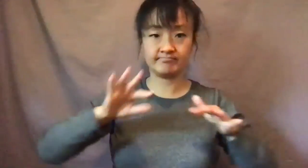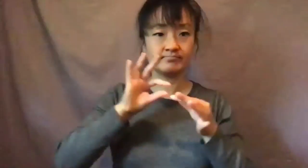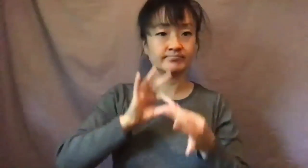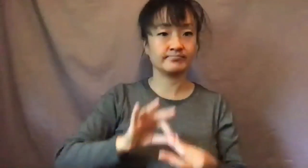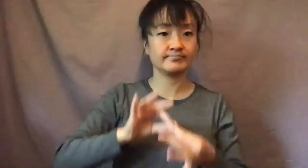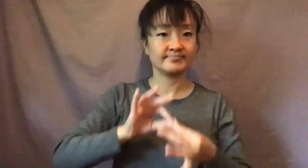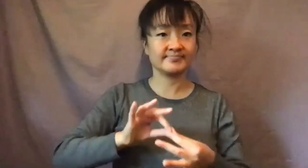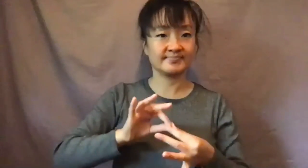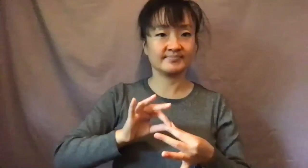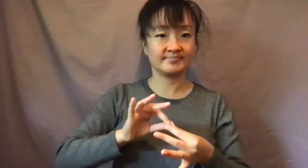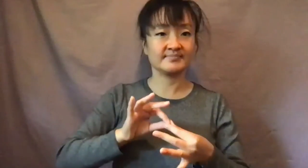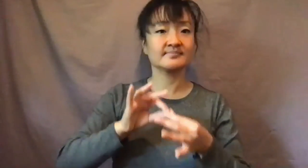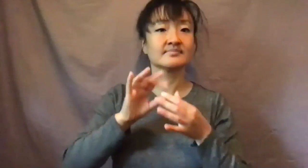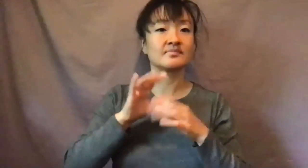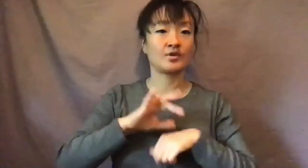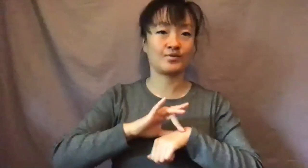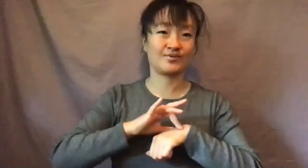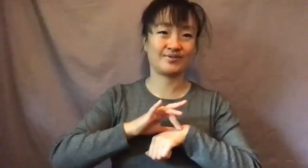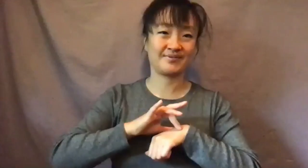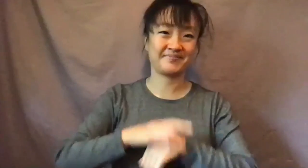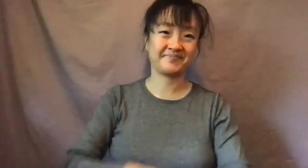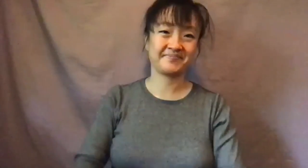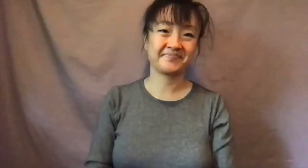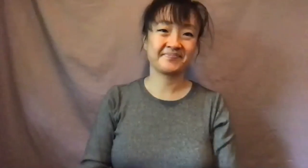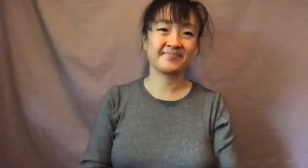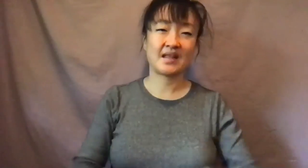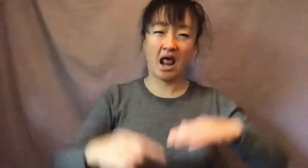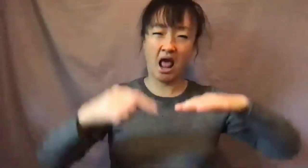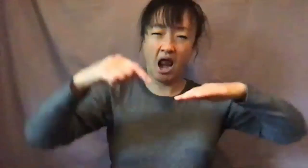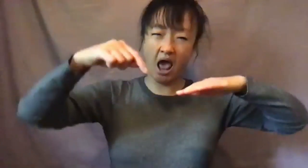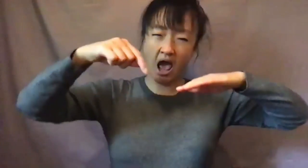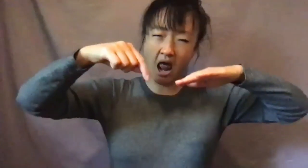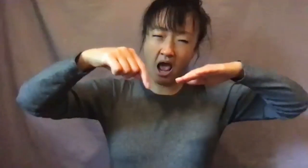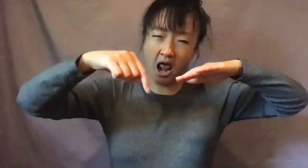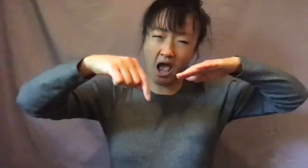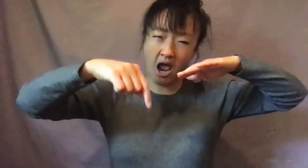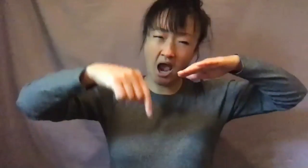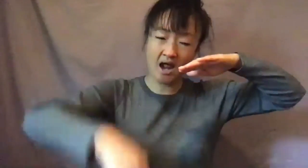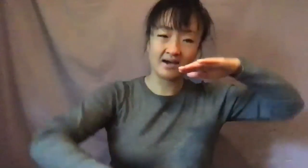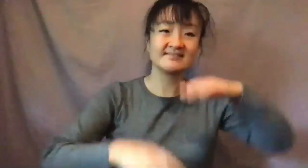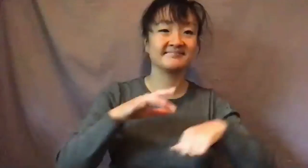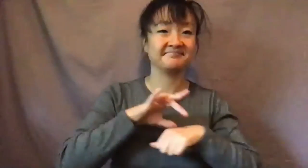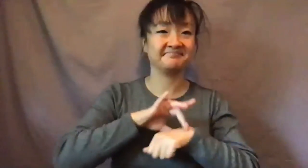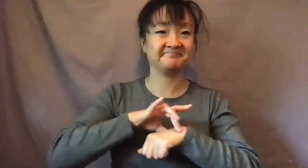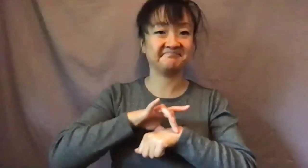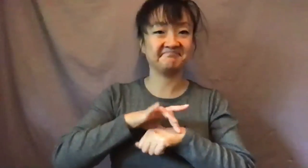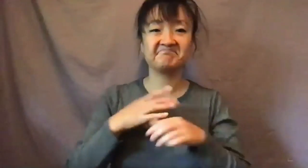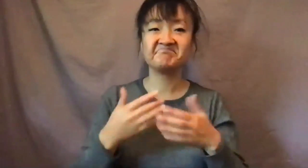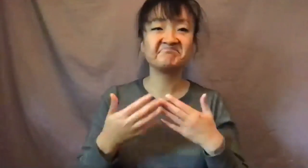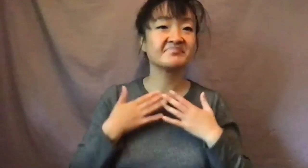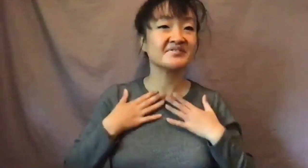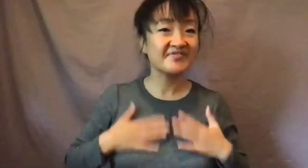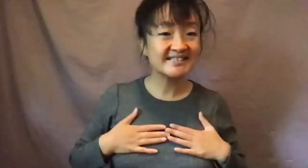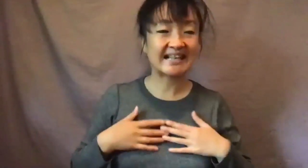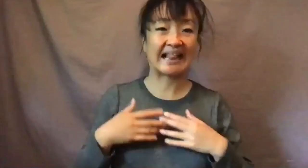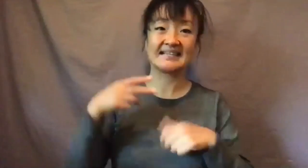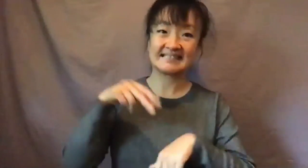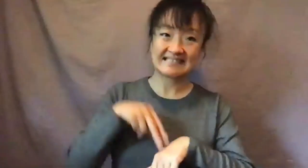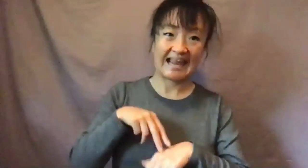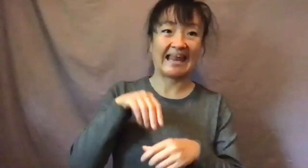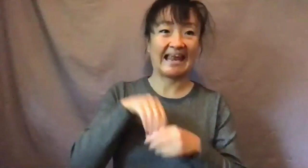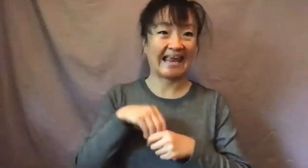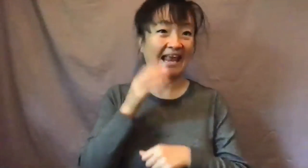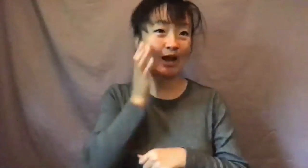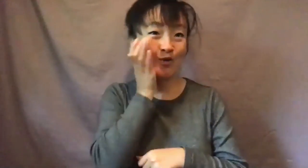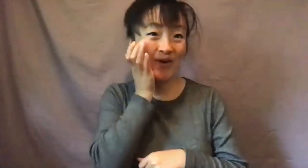to the earth, right? Down, down, down, down, down, down to the earth, right? Whether you're physically standing in grass in Central